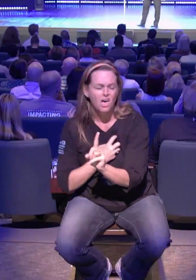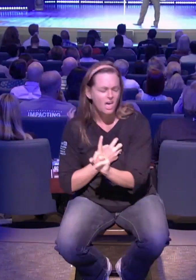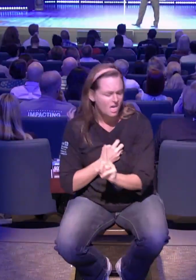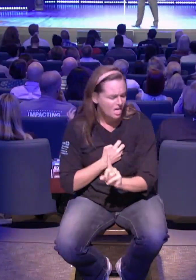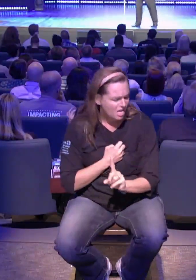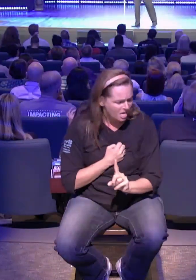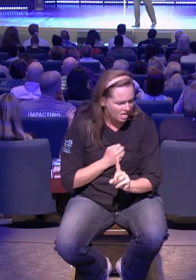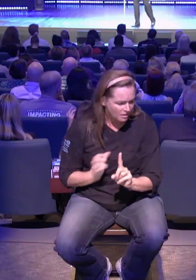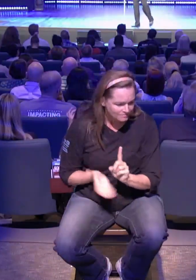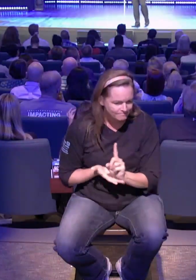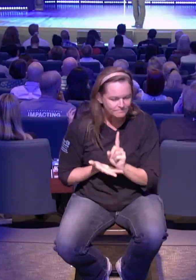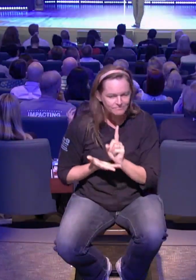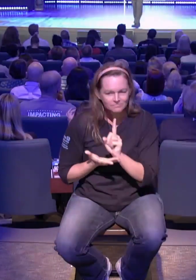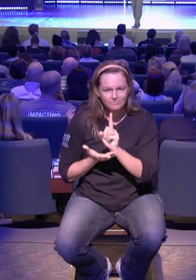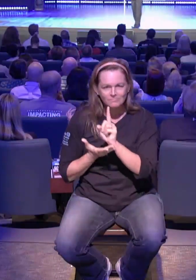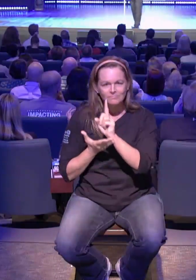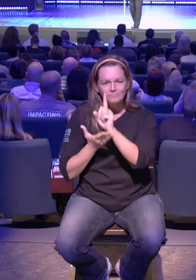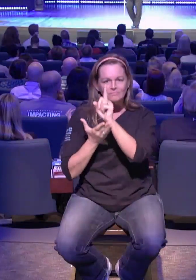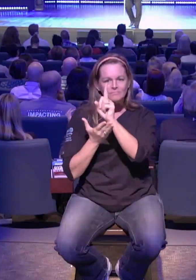Praise God today.